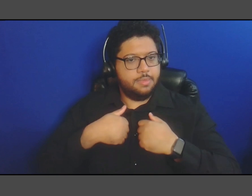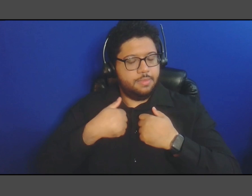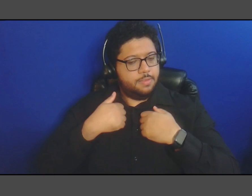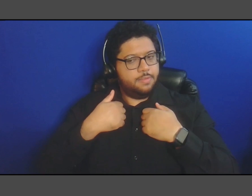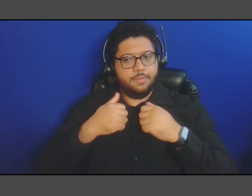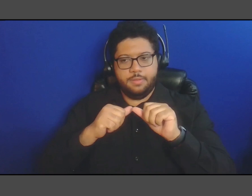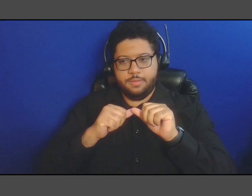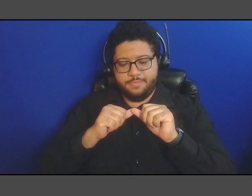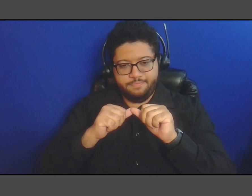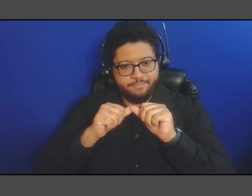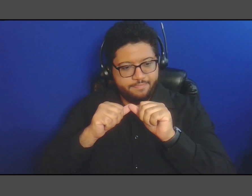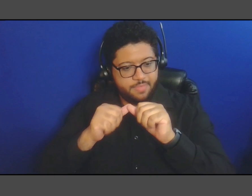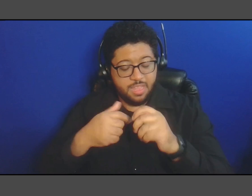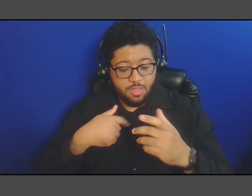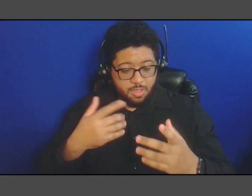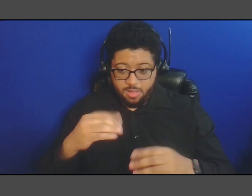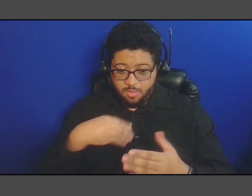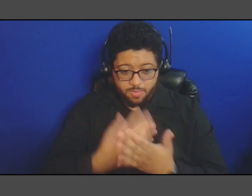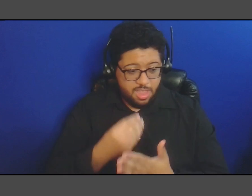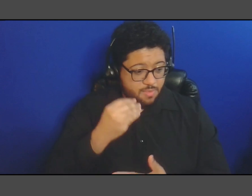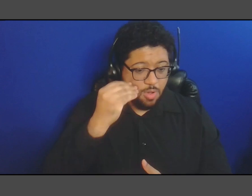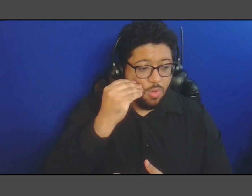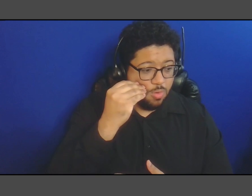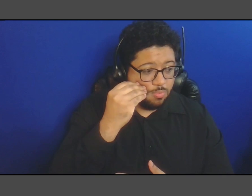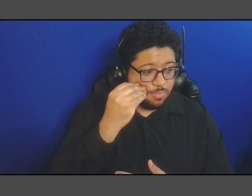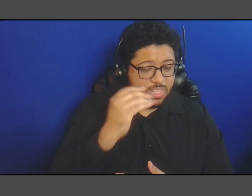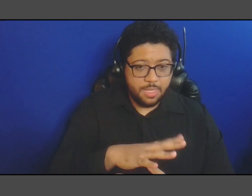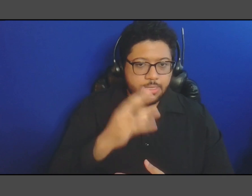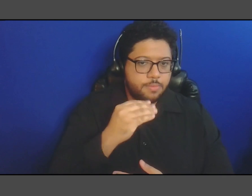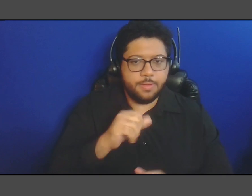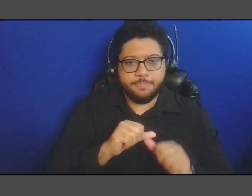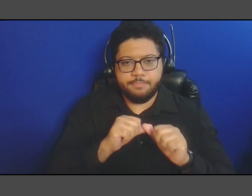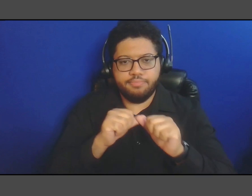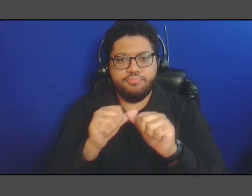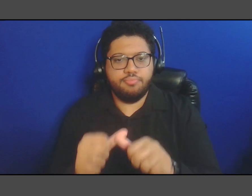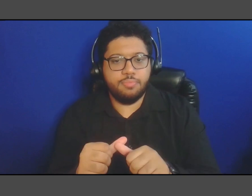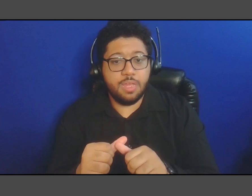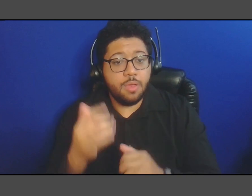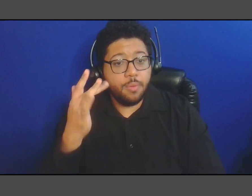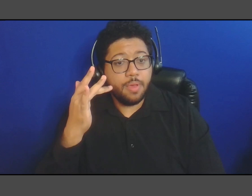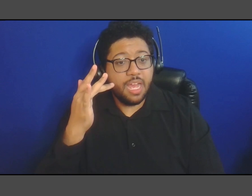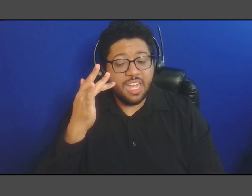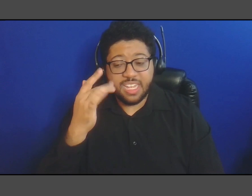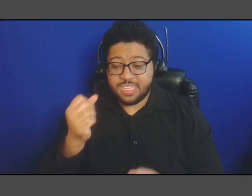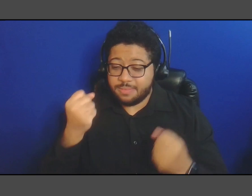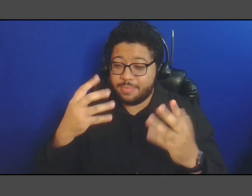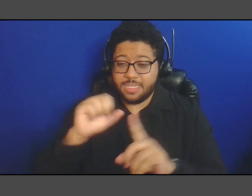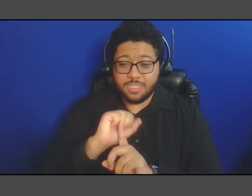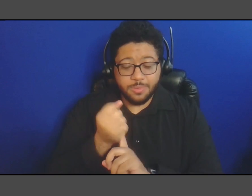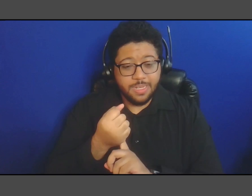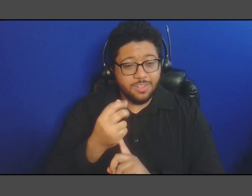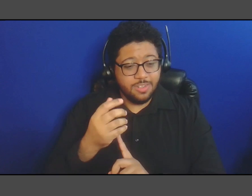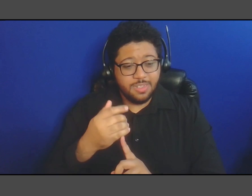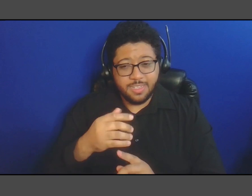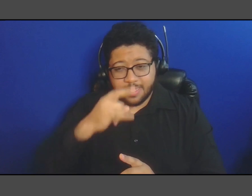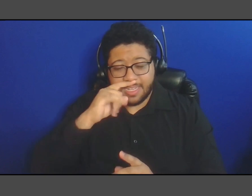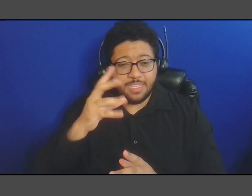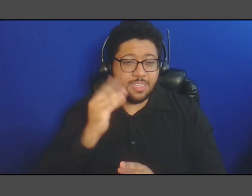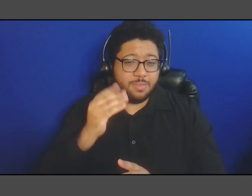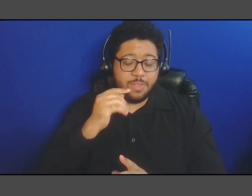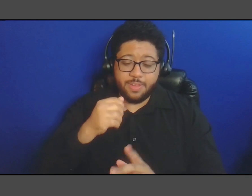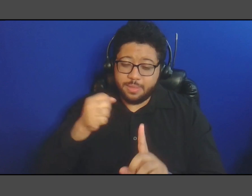it was probably, in many instances, it was literally beat into them. Yeah. And